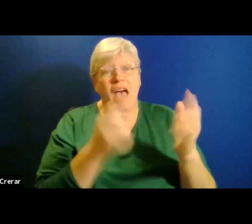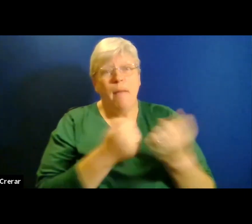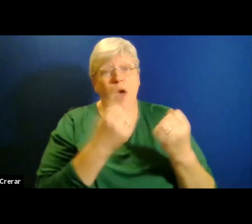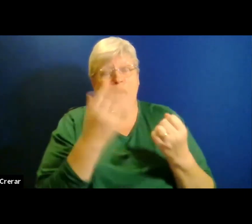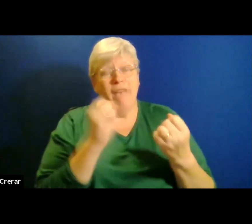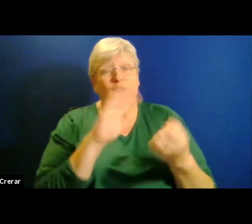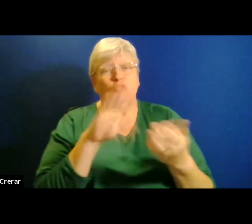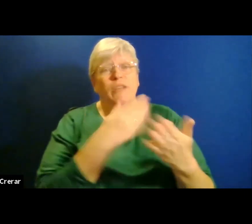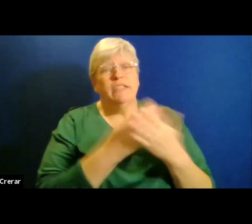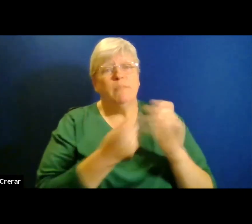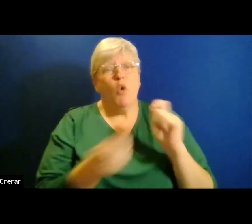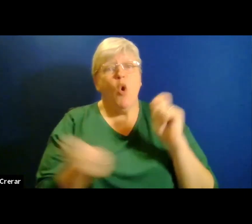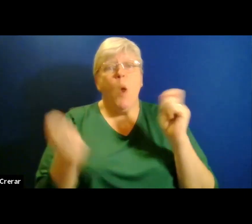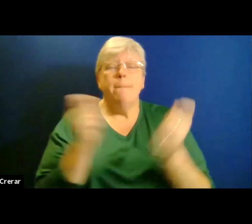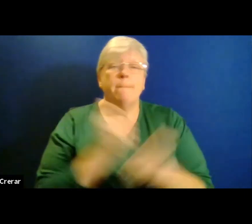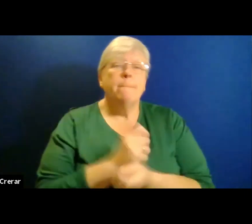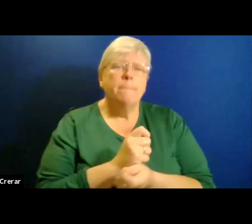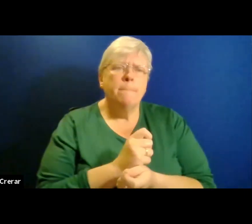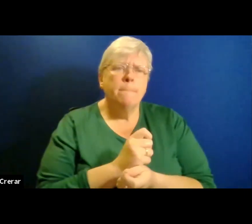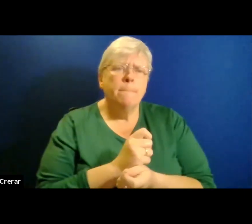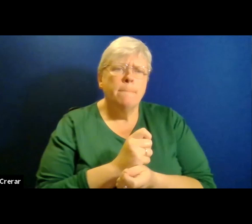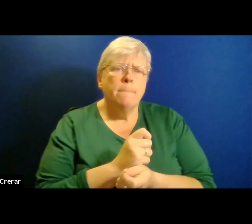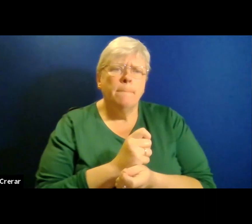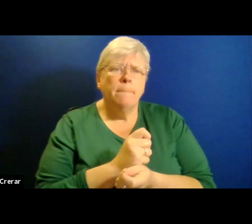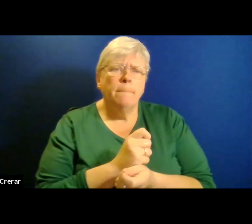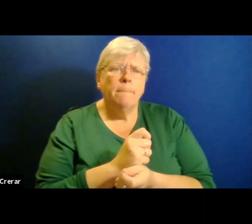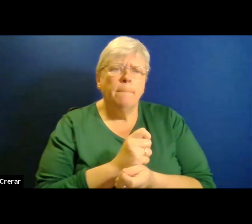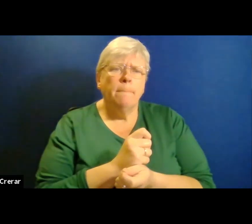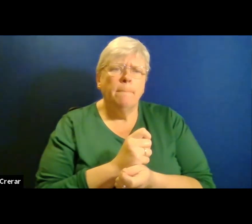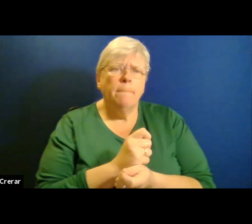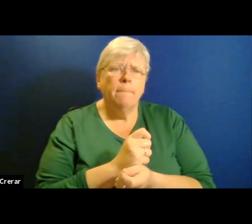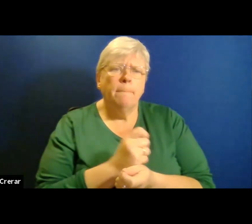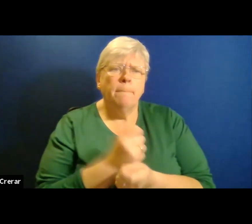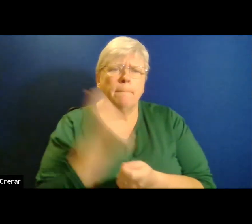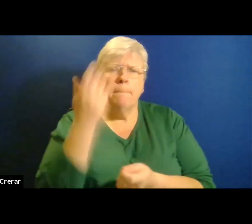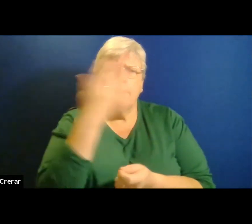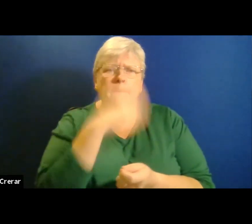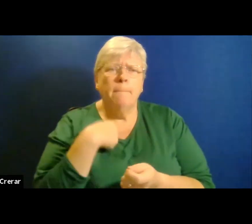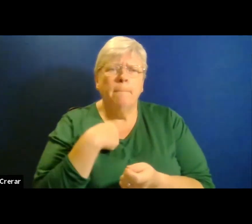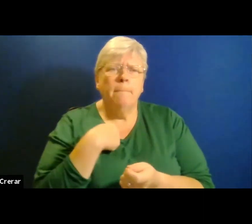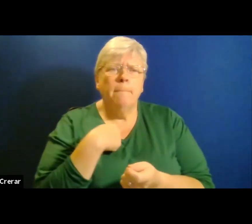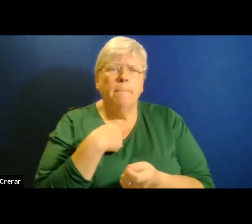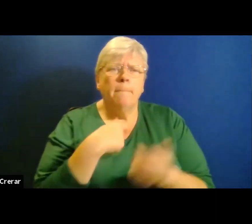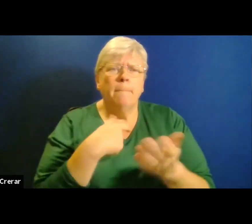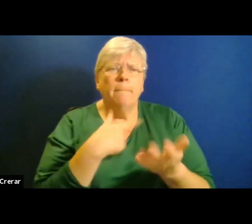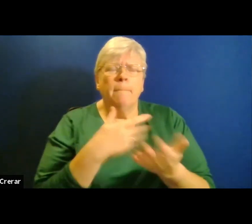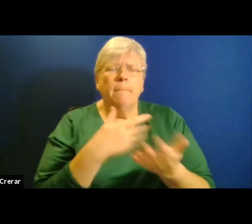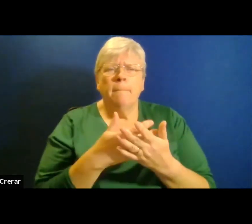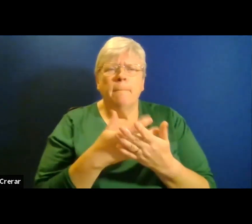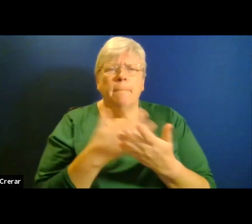transform the... oh, Lesley, I'm sorry. The unsettling. I used to parade around in the